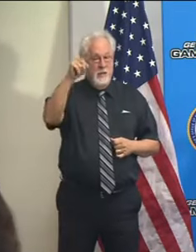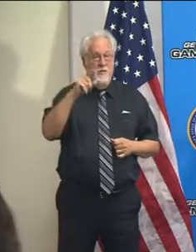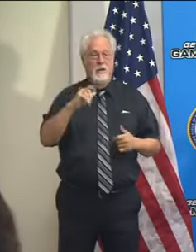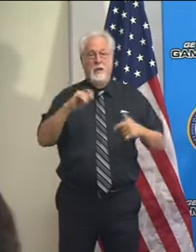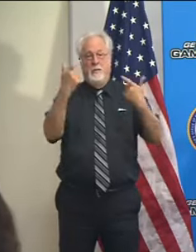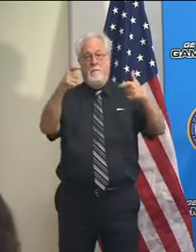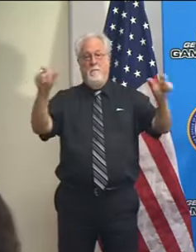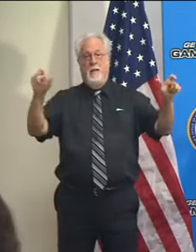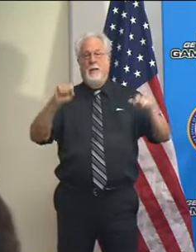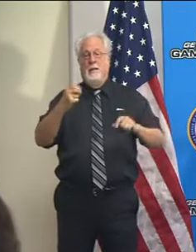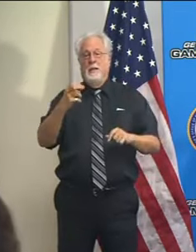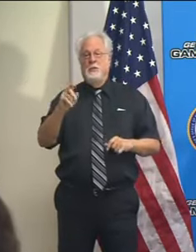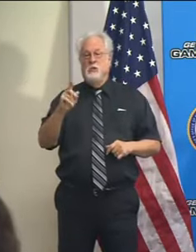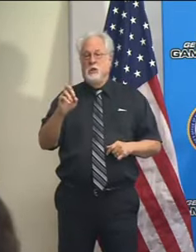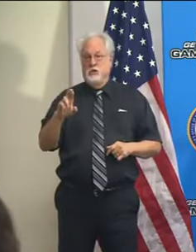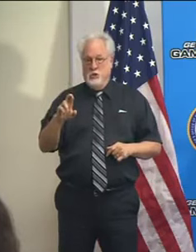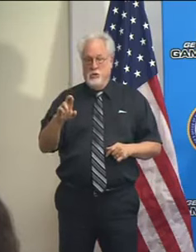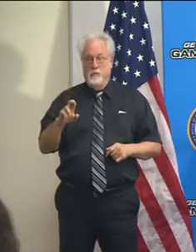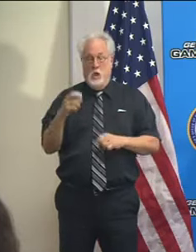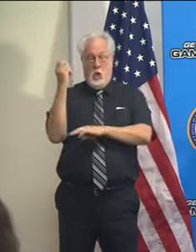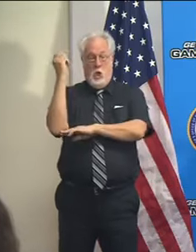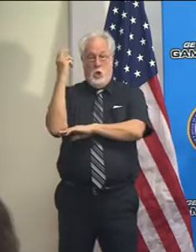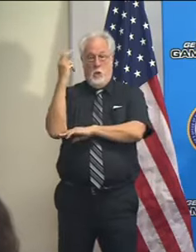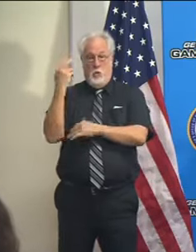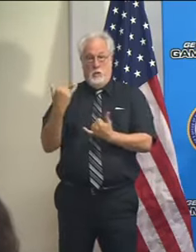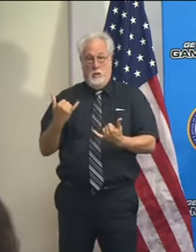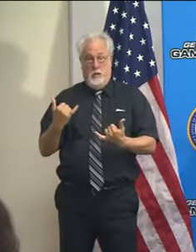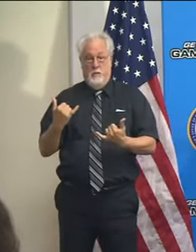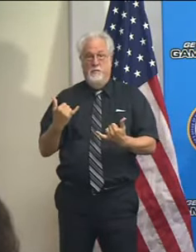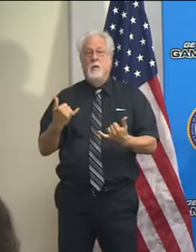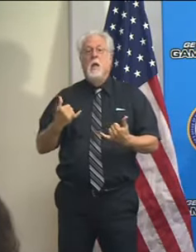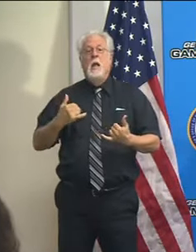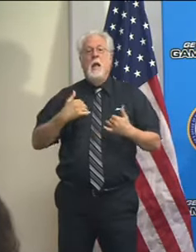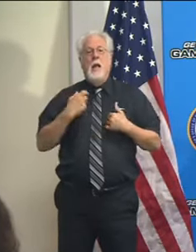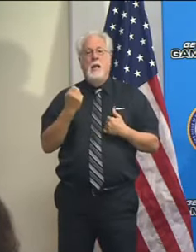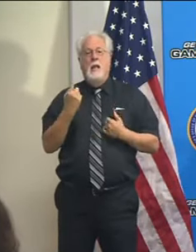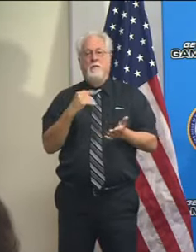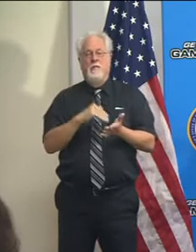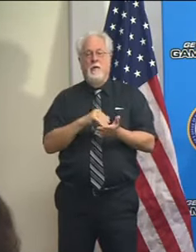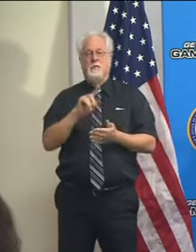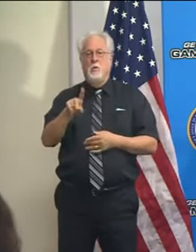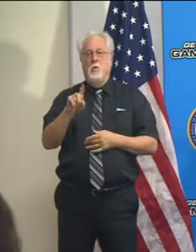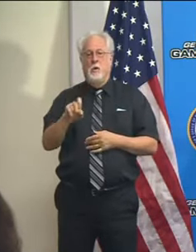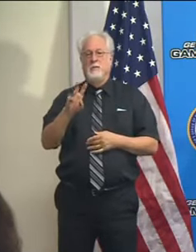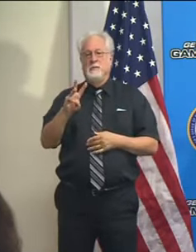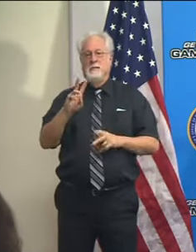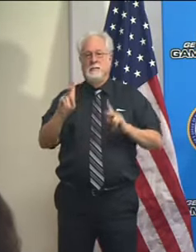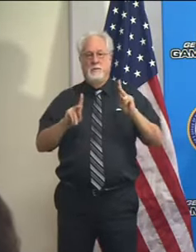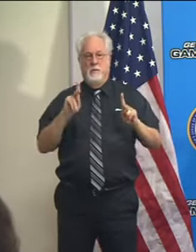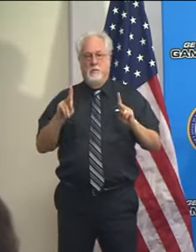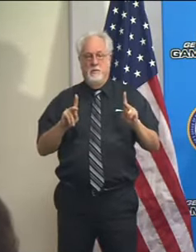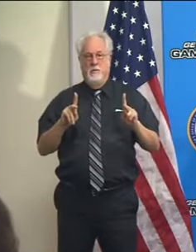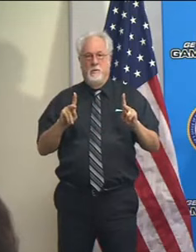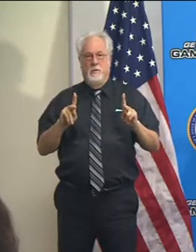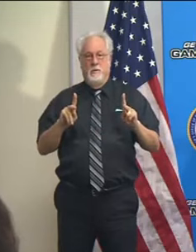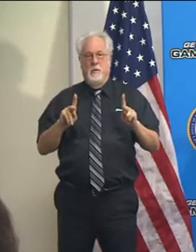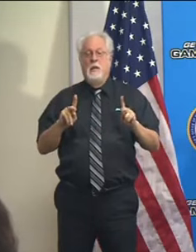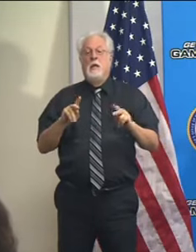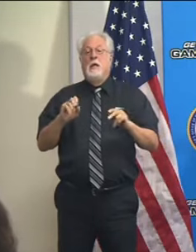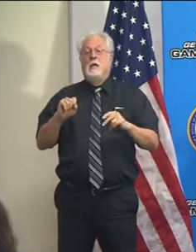shelter. As of noon today, there were 11,106 individuals